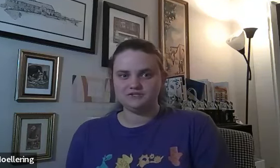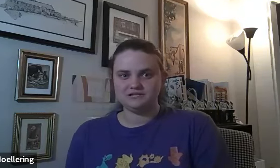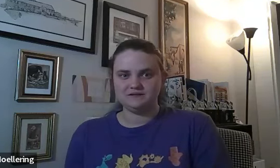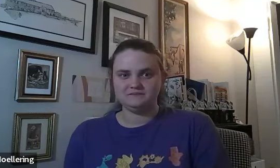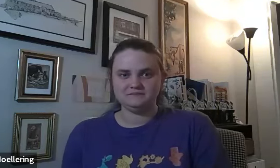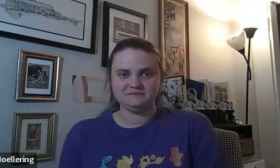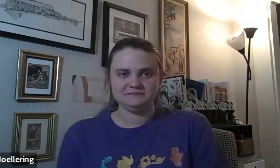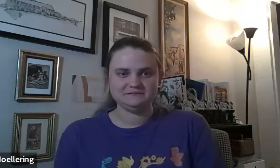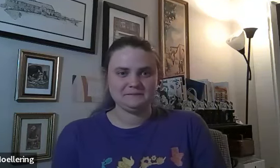400?